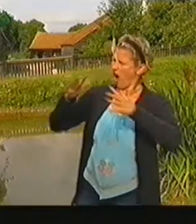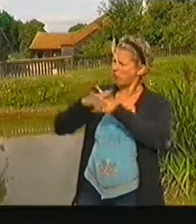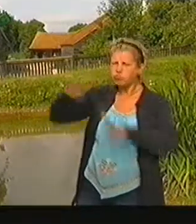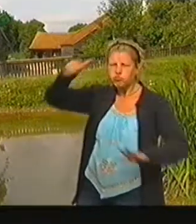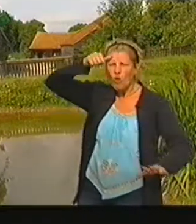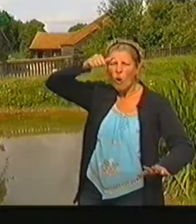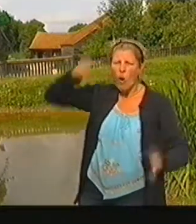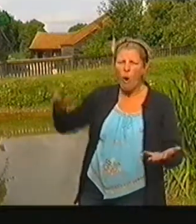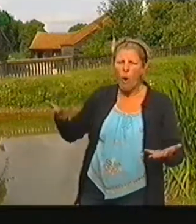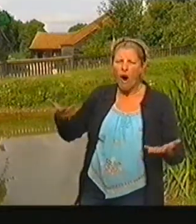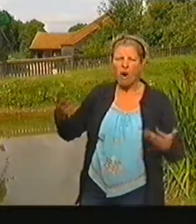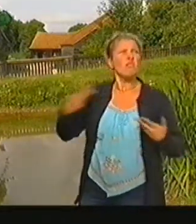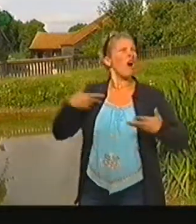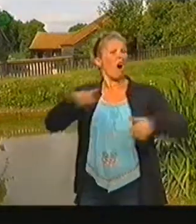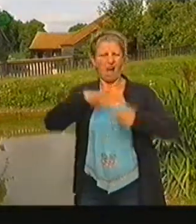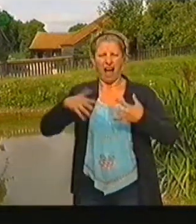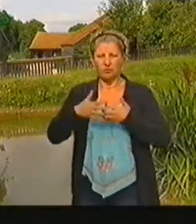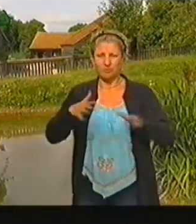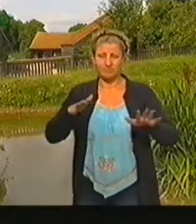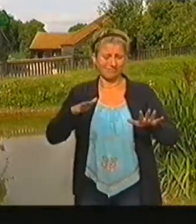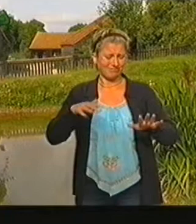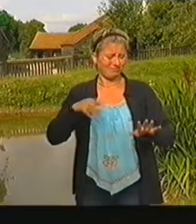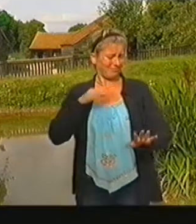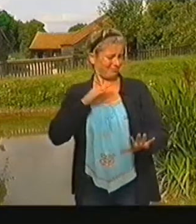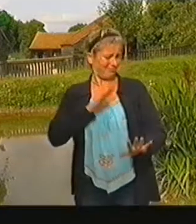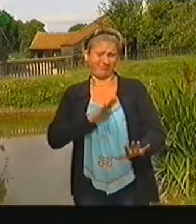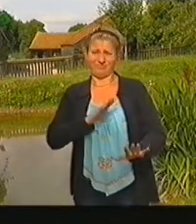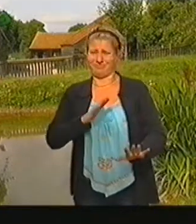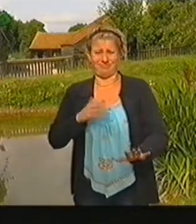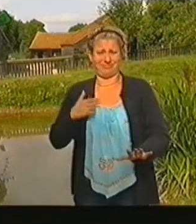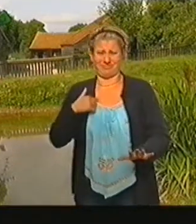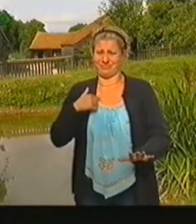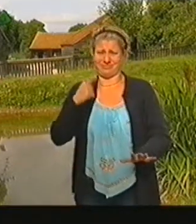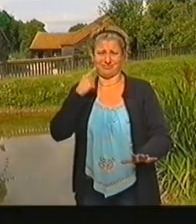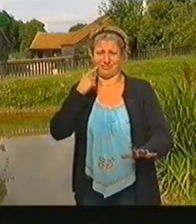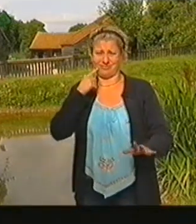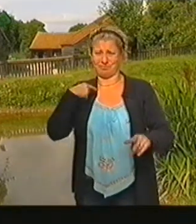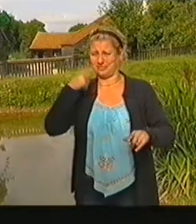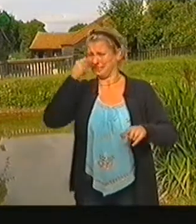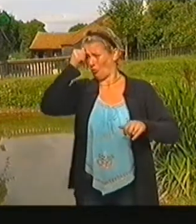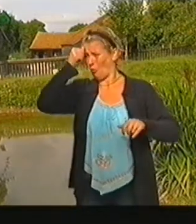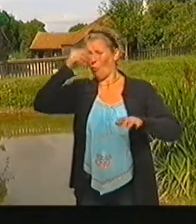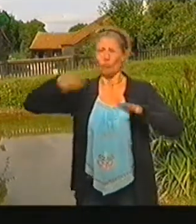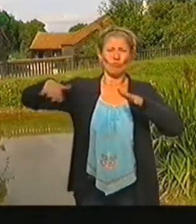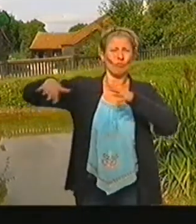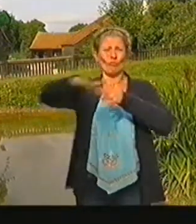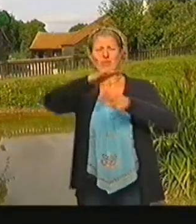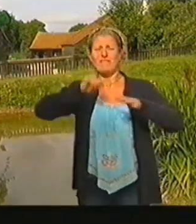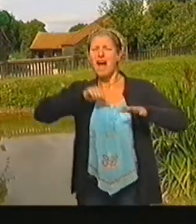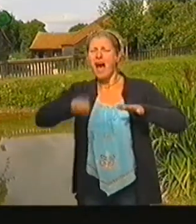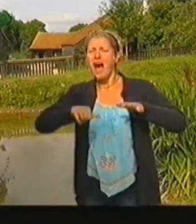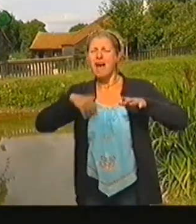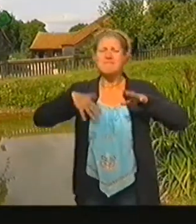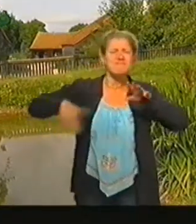the most interesting part of that farm." "But how in the world can you know where we are?" asked Badger. Mr. Fox grinned